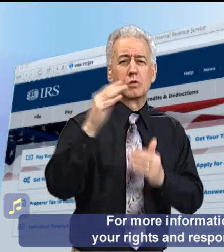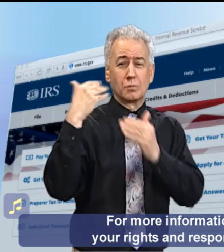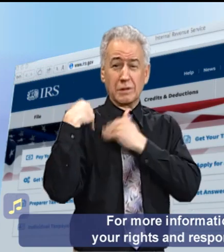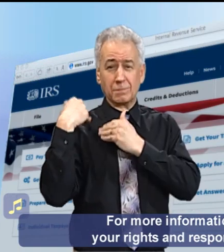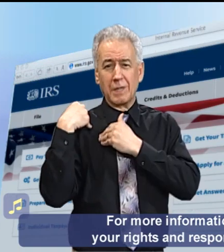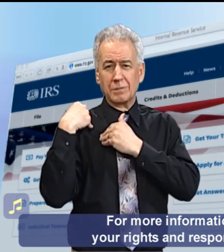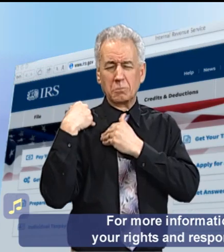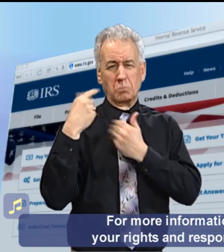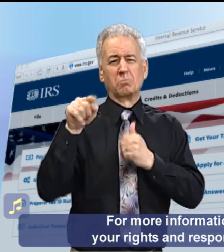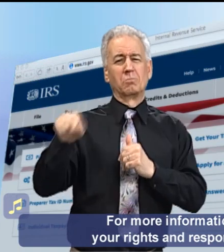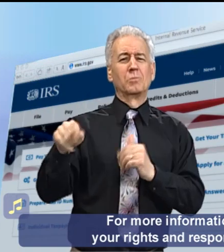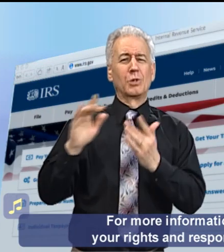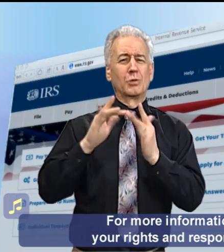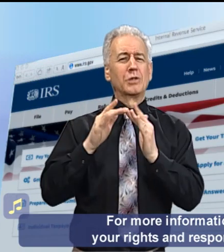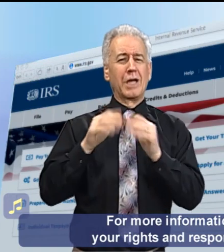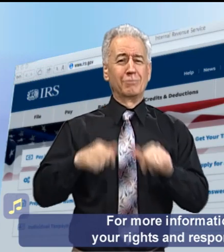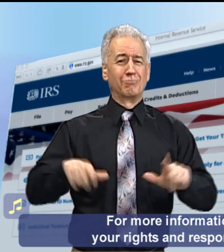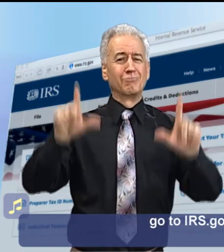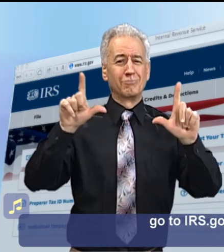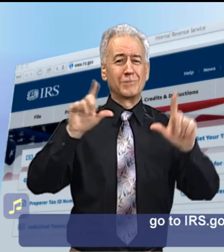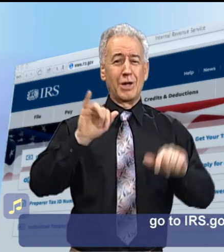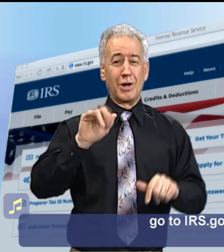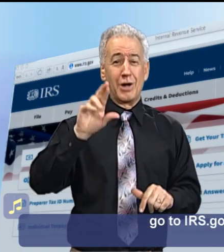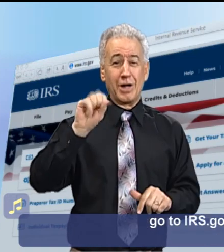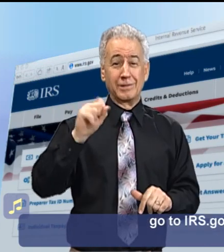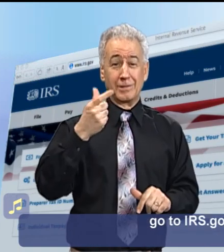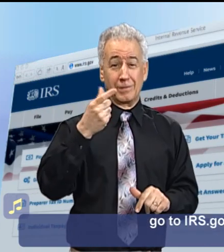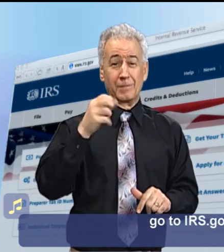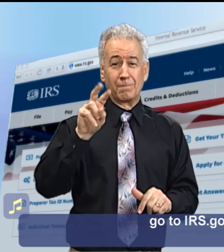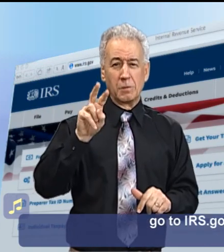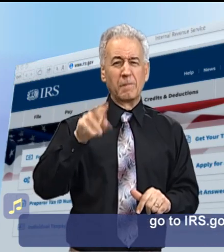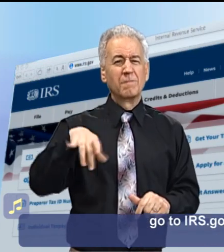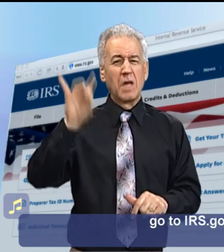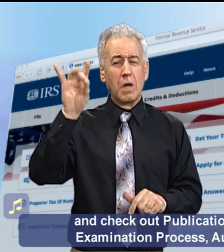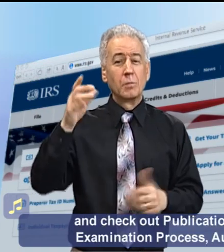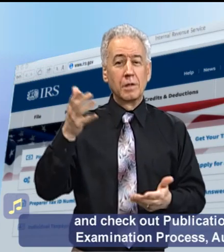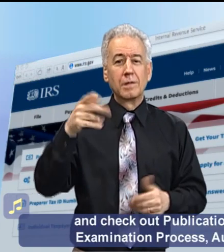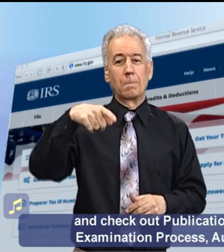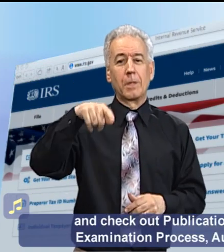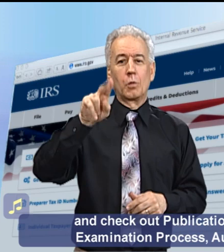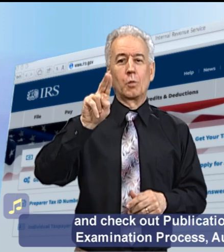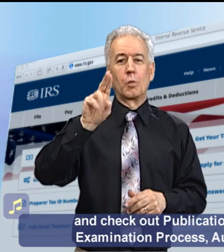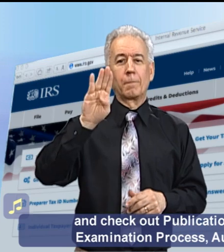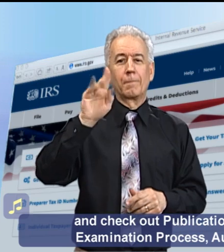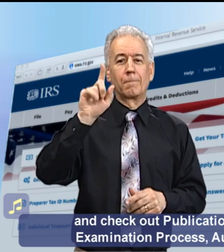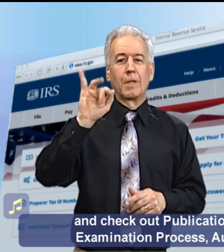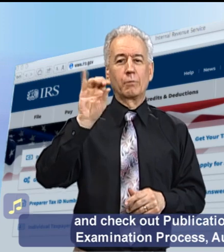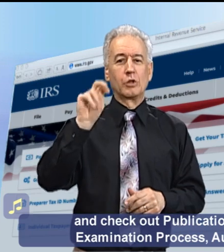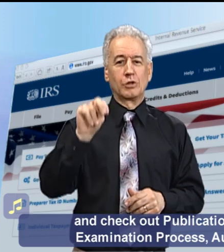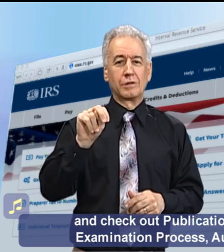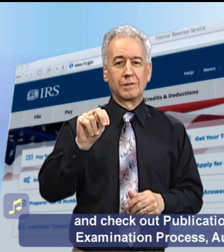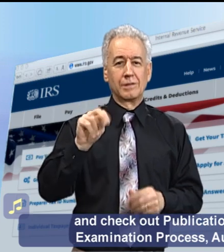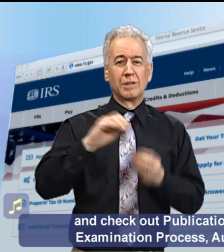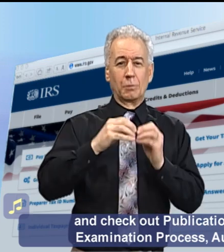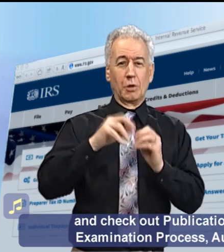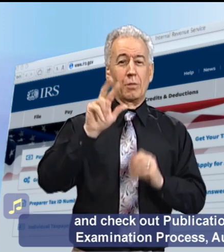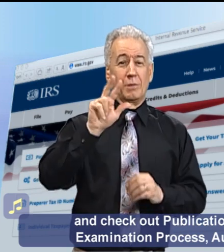about your rights and responsibilities go to irs.gov and check out publication three four nine eight